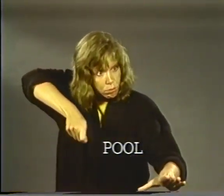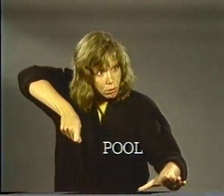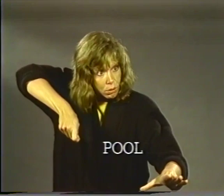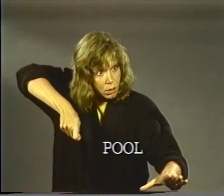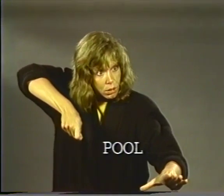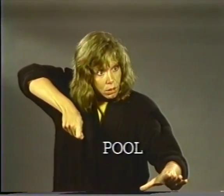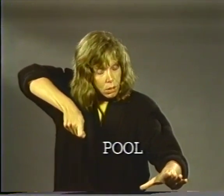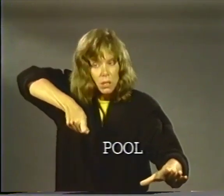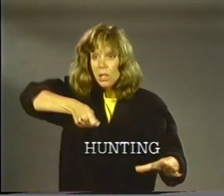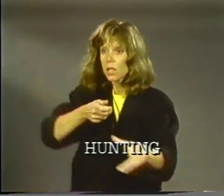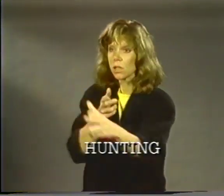hunting,